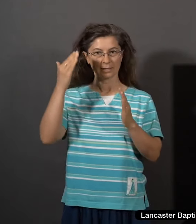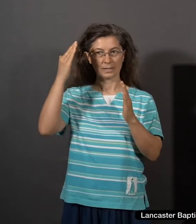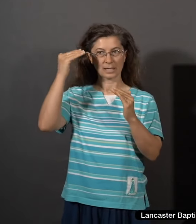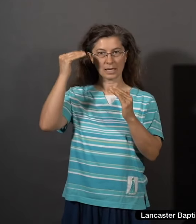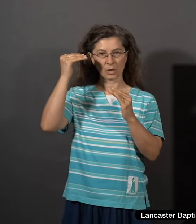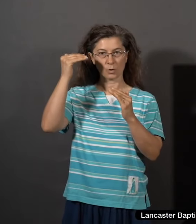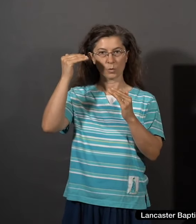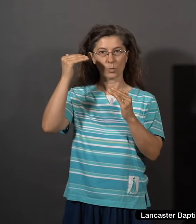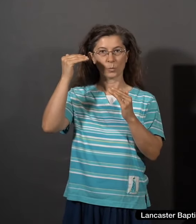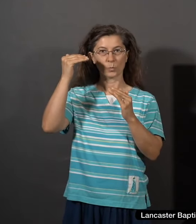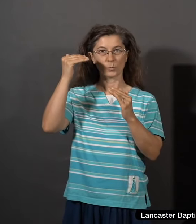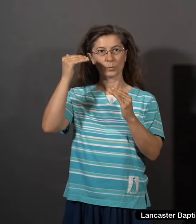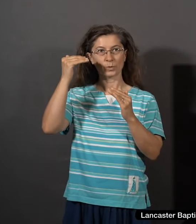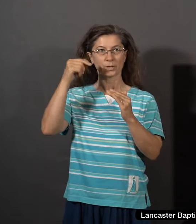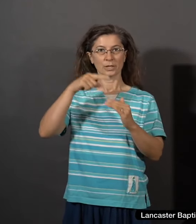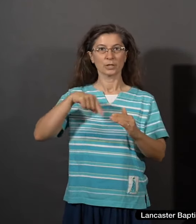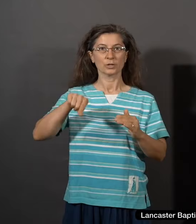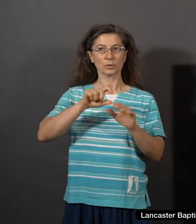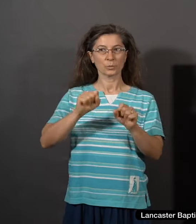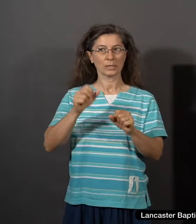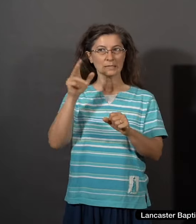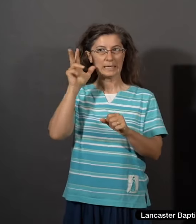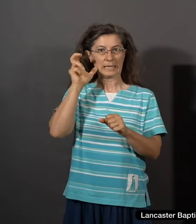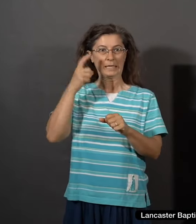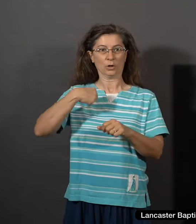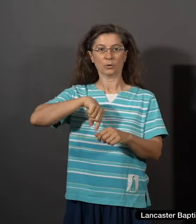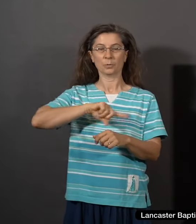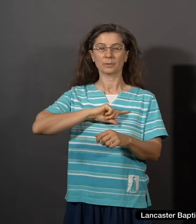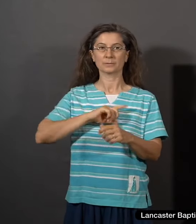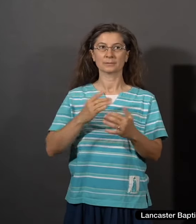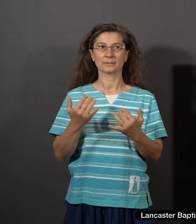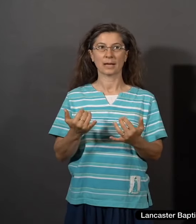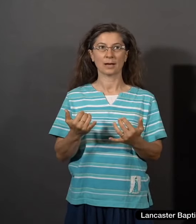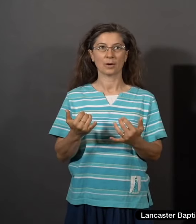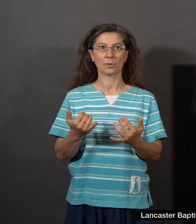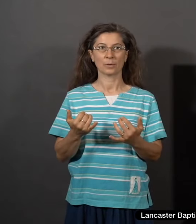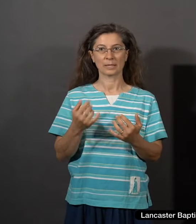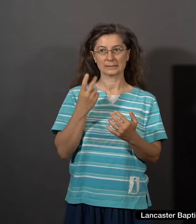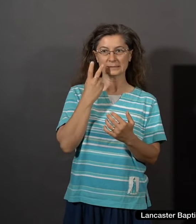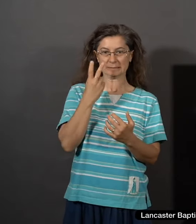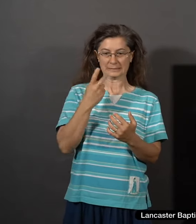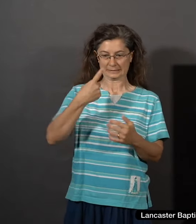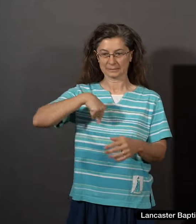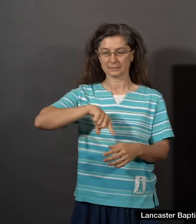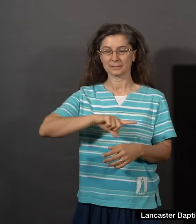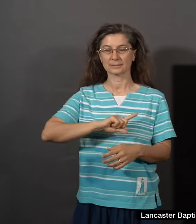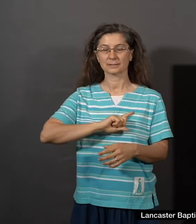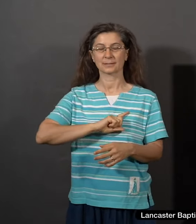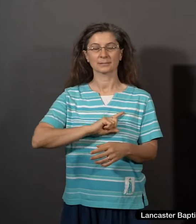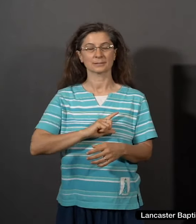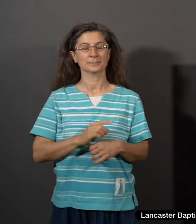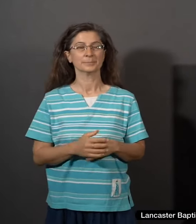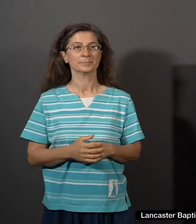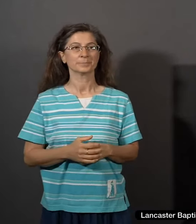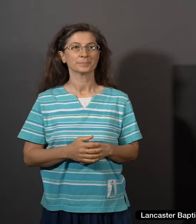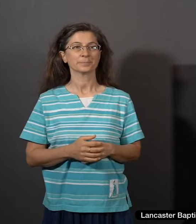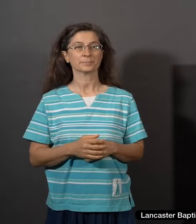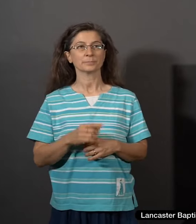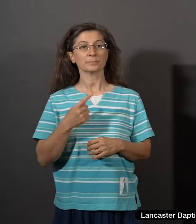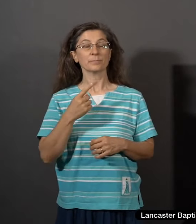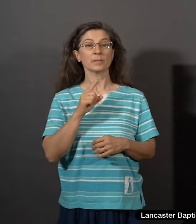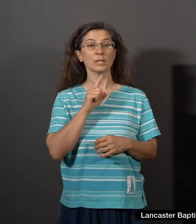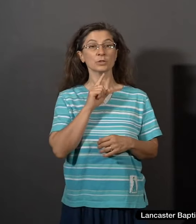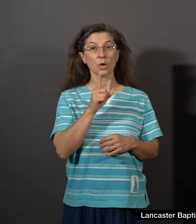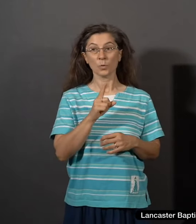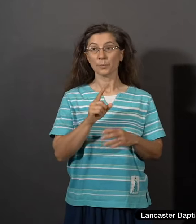that you're able to hear from us right now and and see us and so as we get started we want to say to